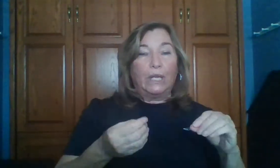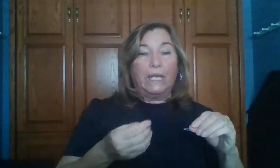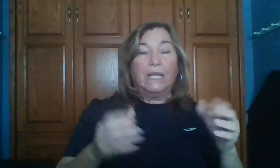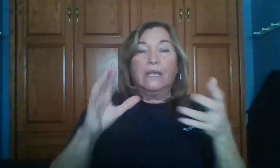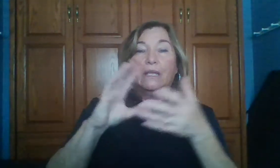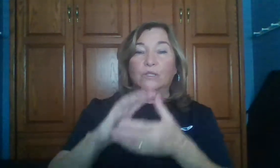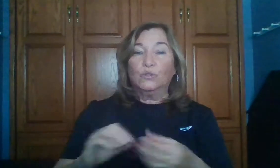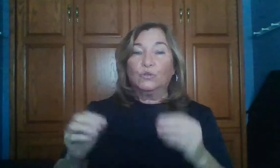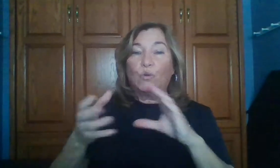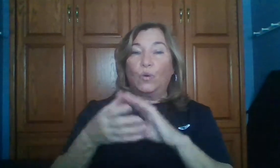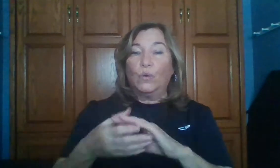Hamburger.